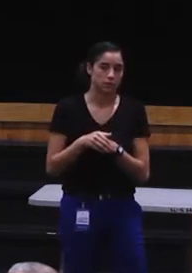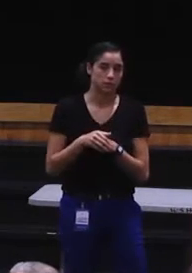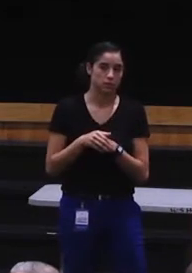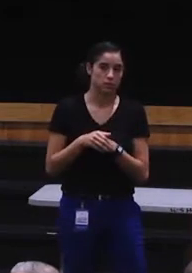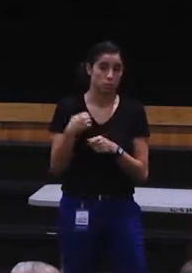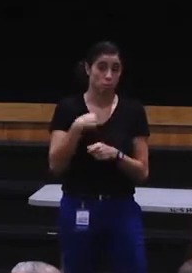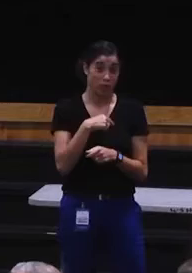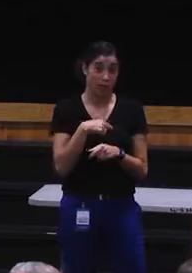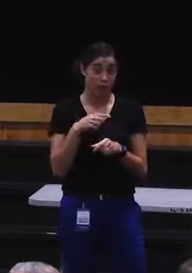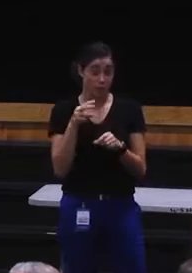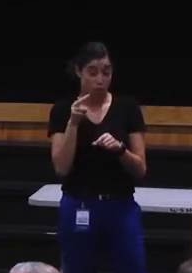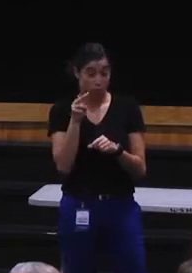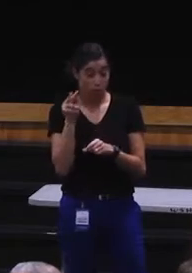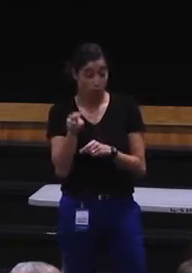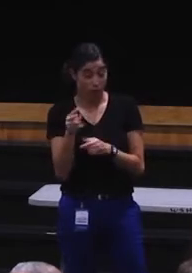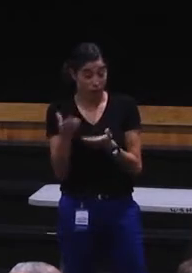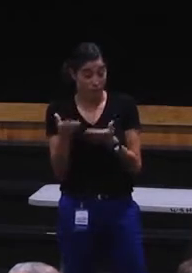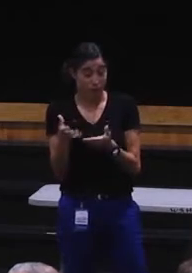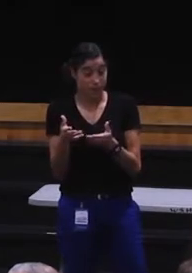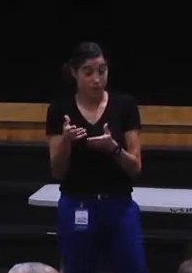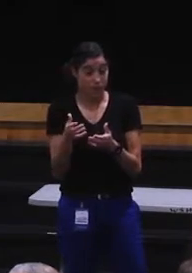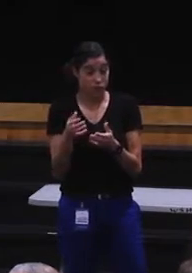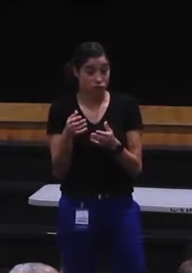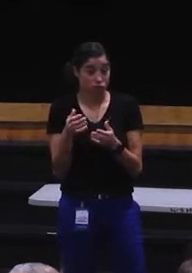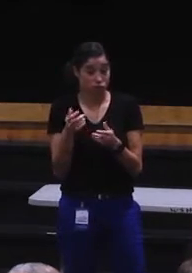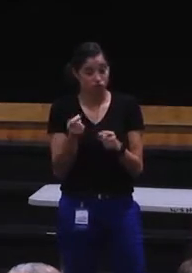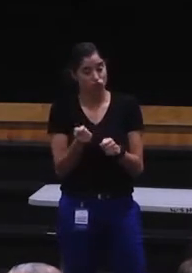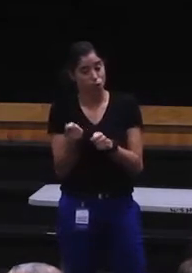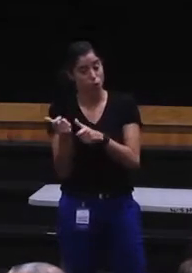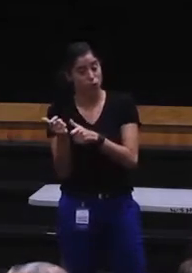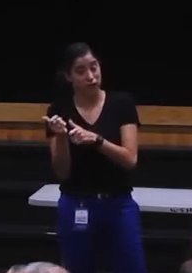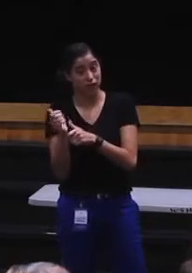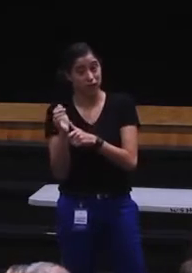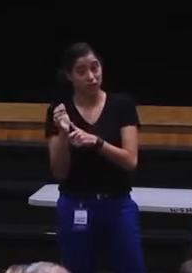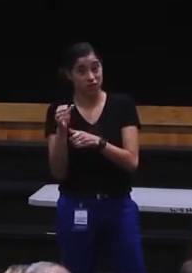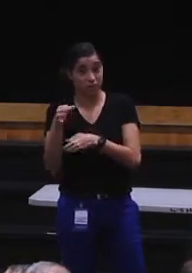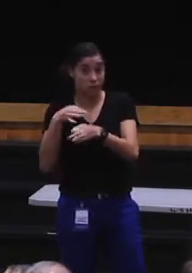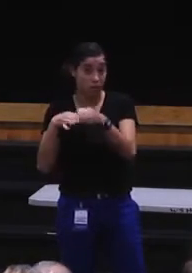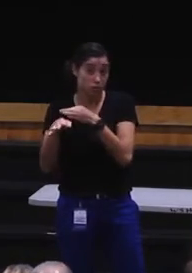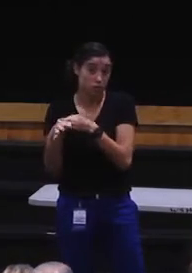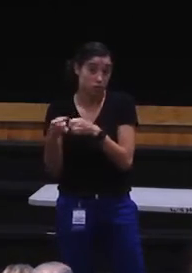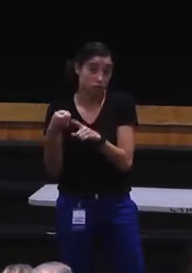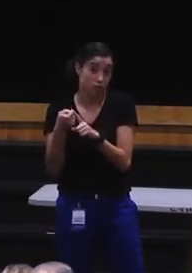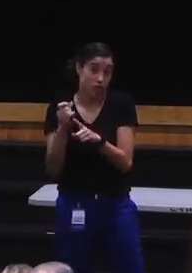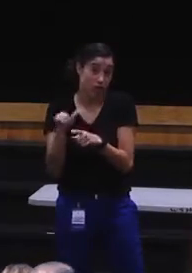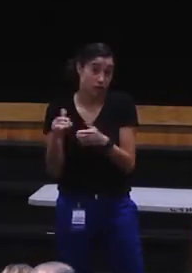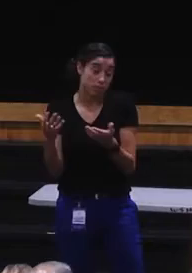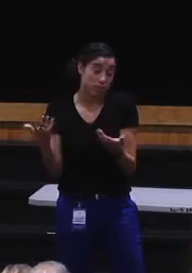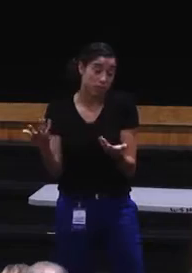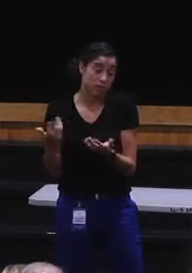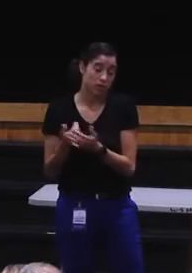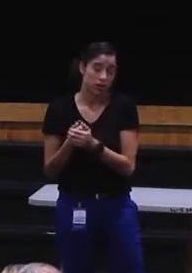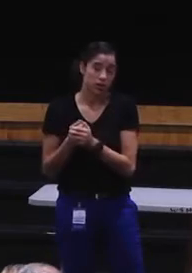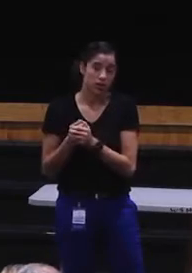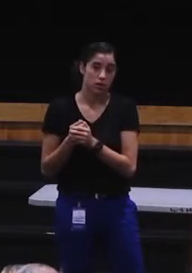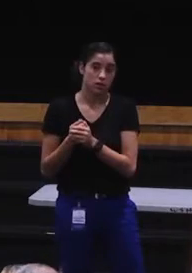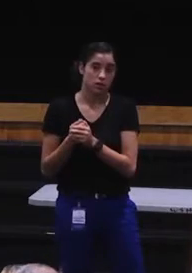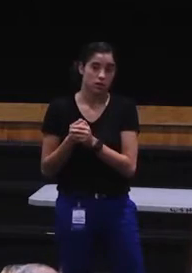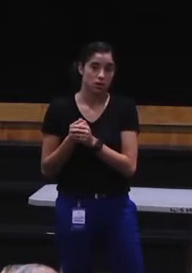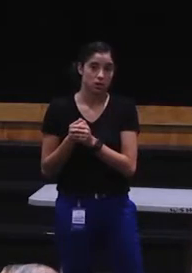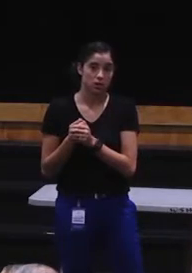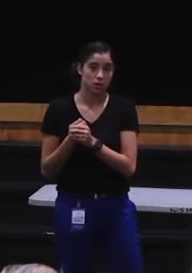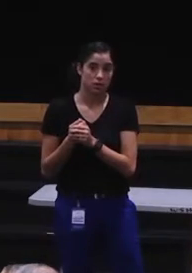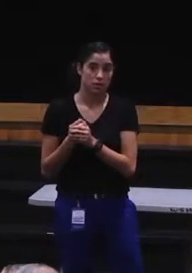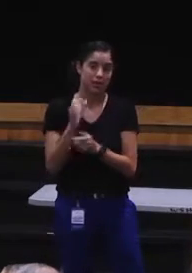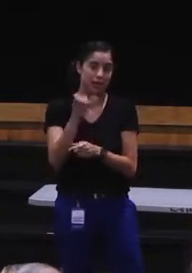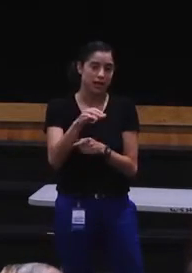So we can look at possibly taking those out, but some of those messages are good information. Like when Captain Francis pushed out the Rave Panic app, there was a message sent out to all SCPS,